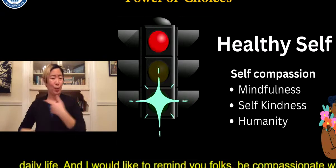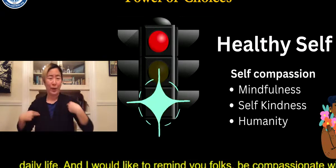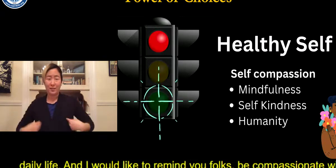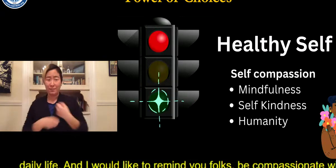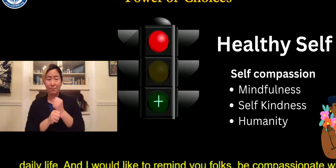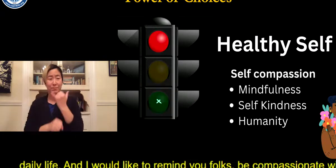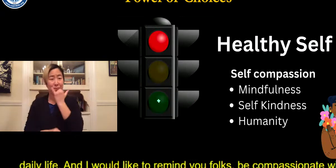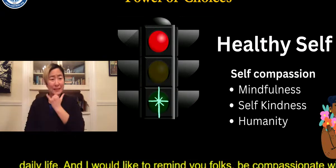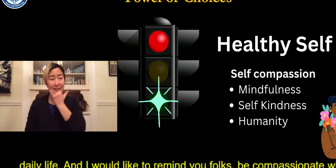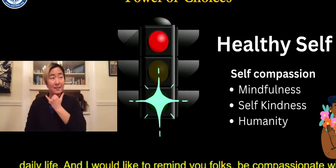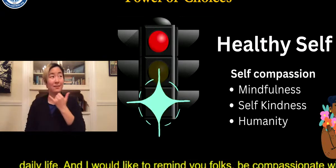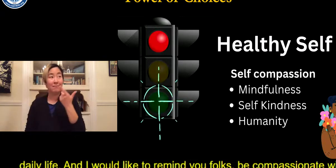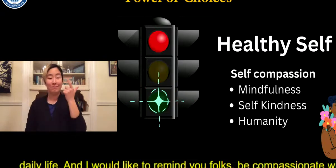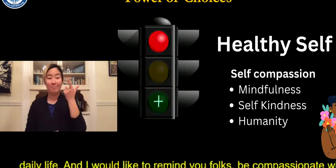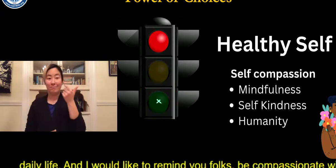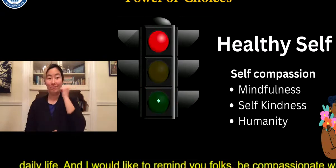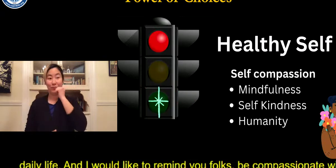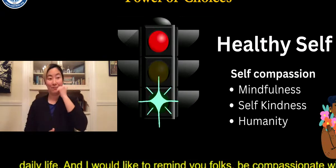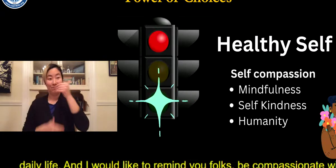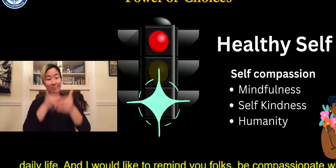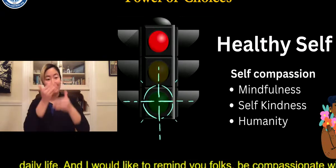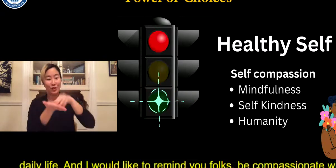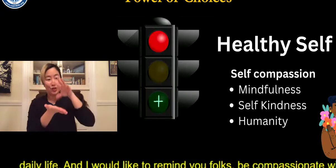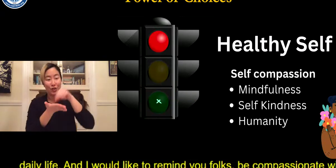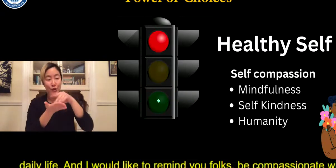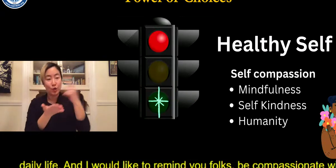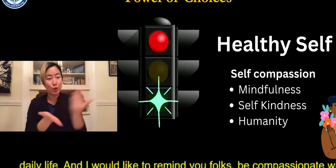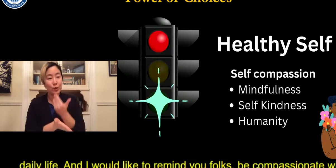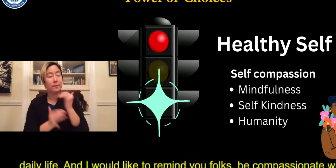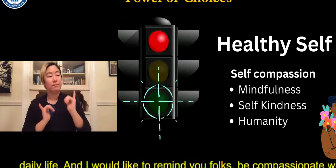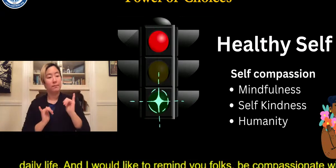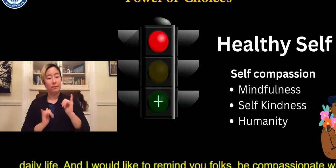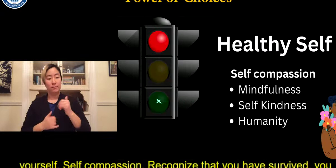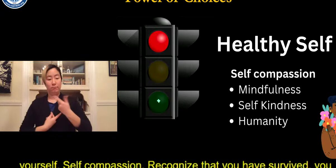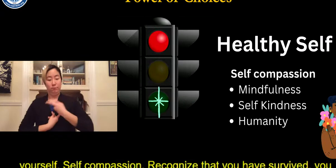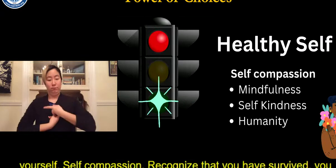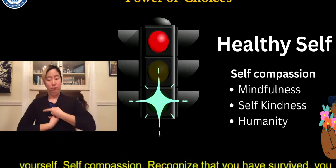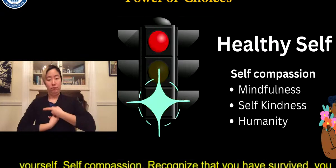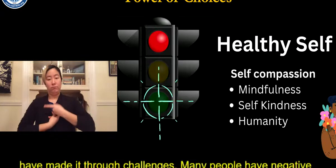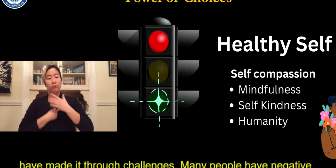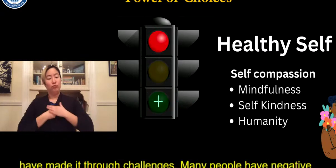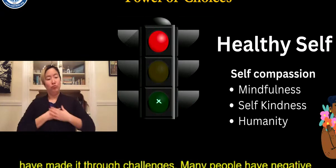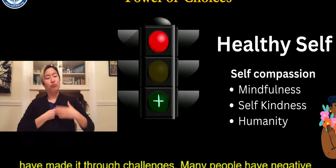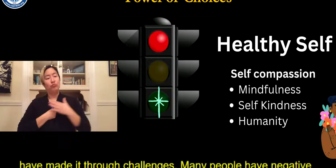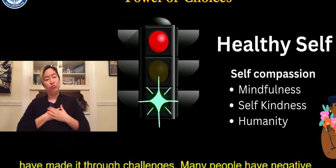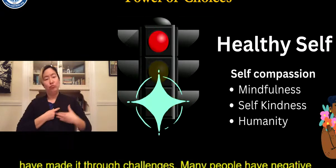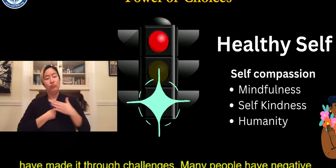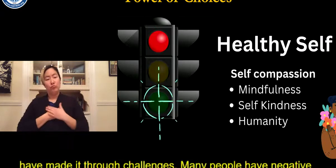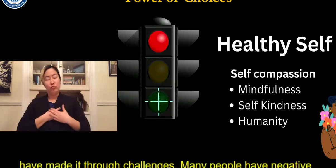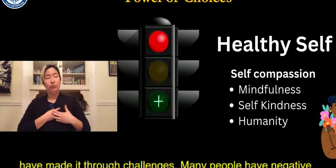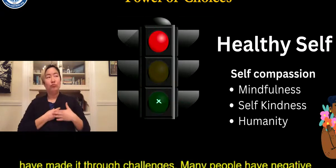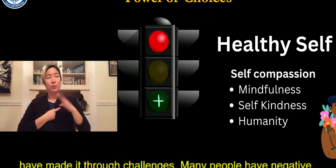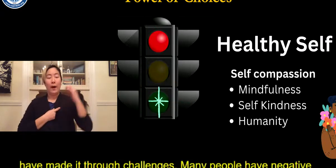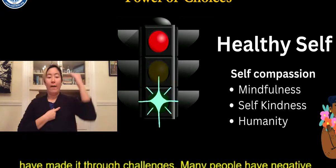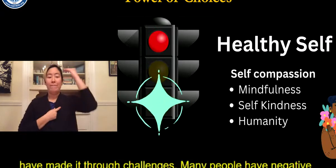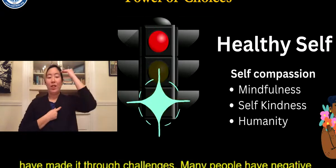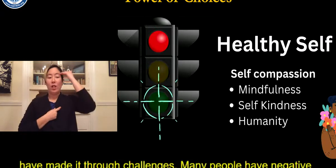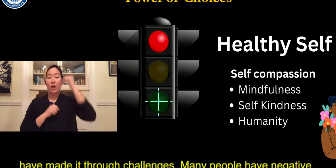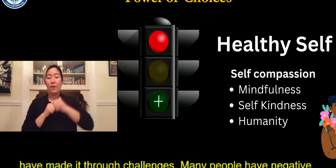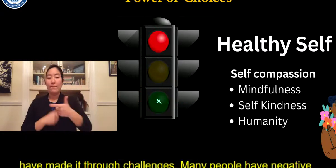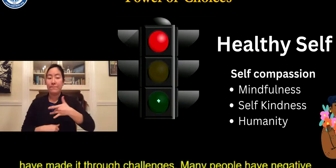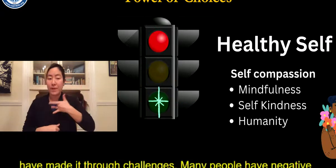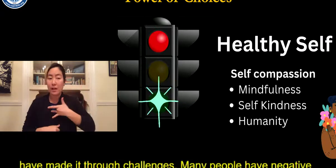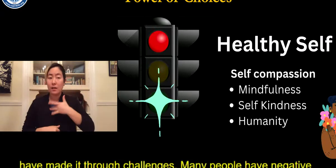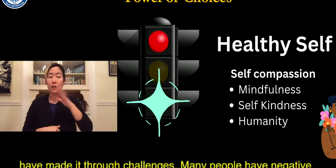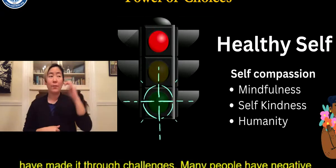have, would have. Don't do that to yourself. Recognize that you're human, and all humanity makes mistakes, and we learn from